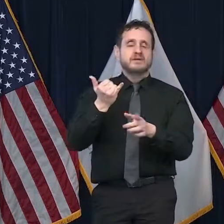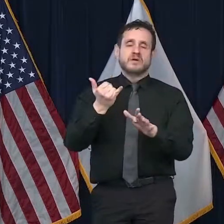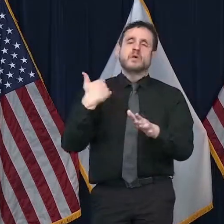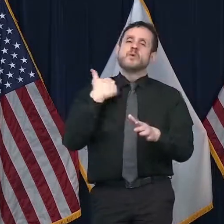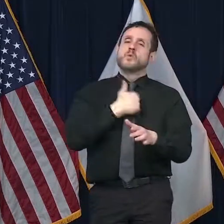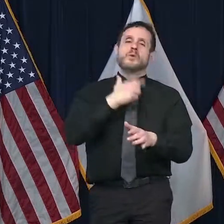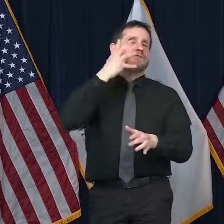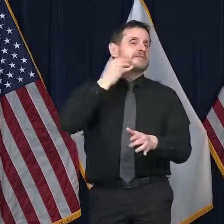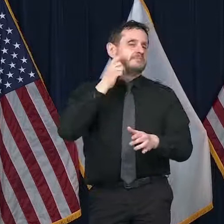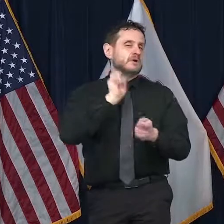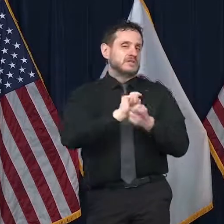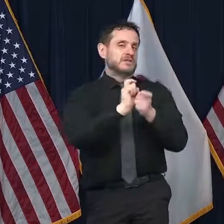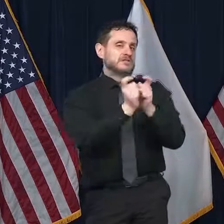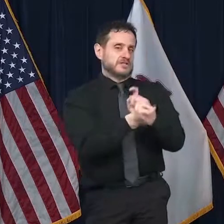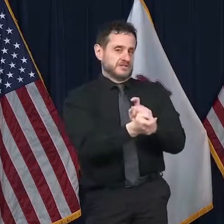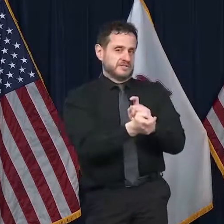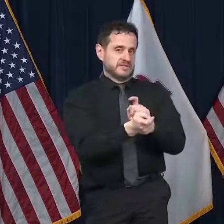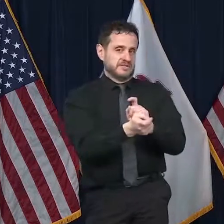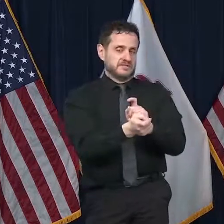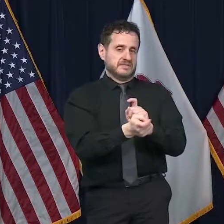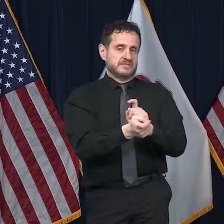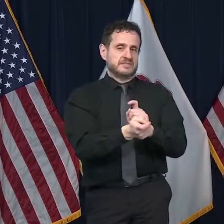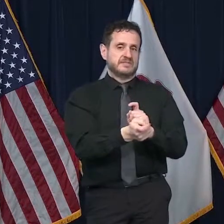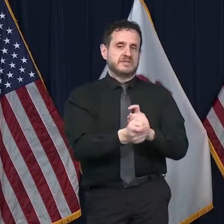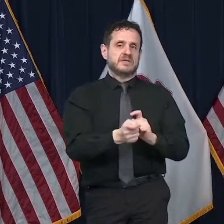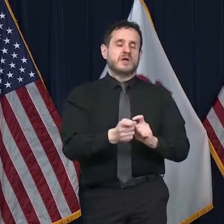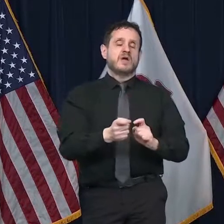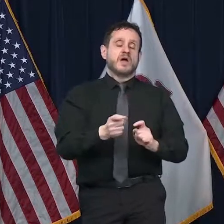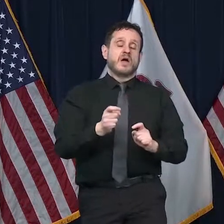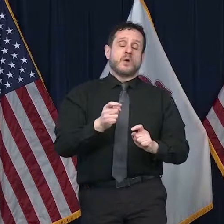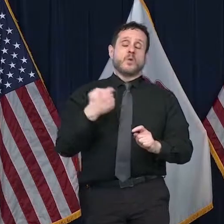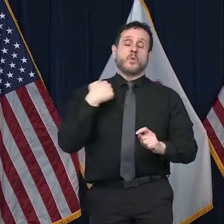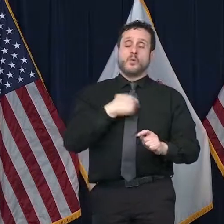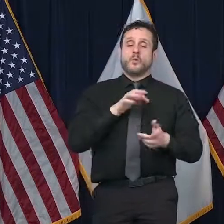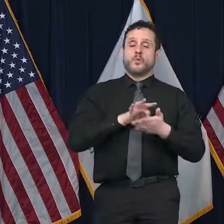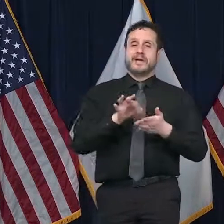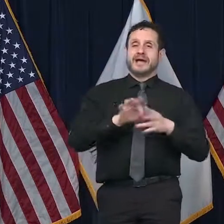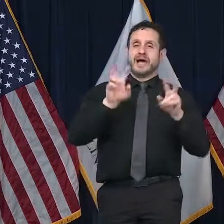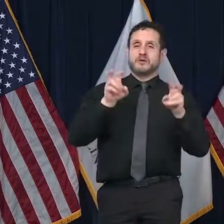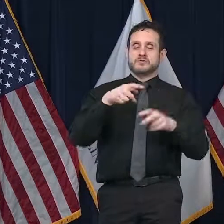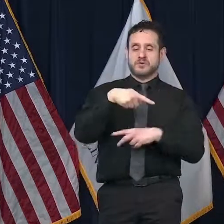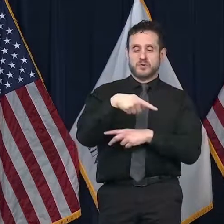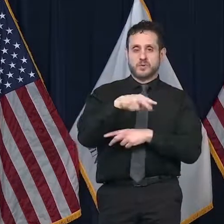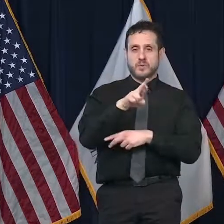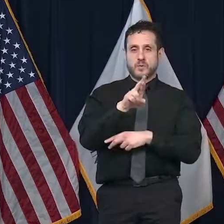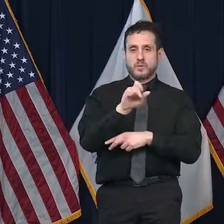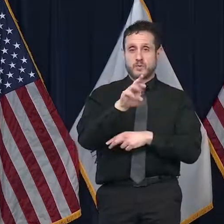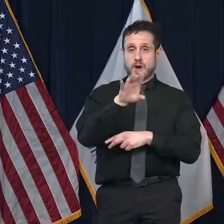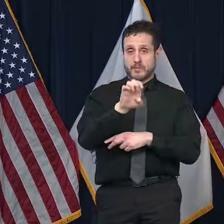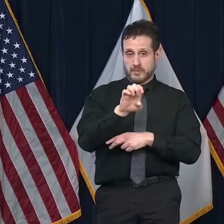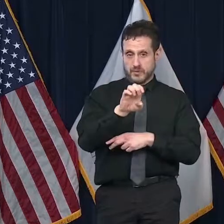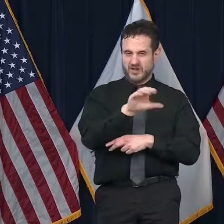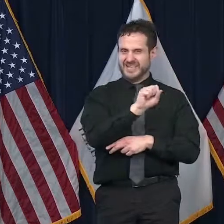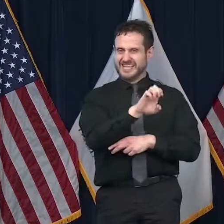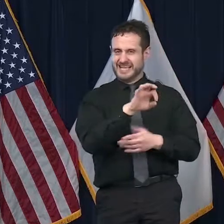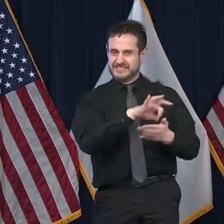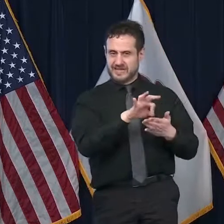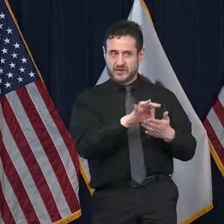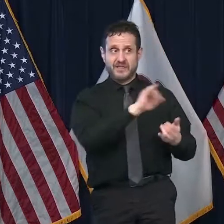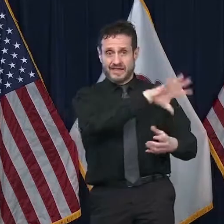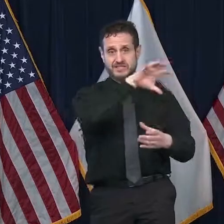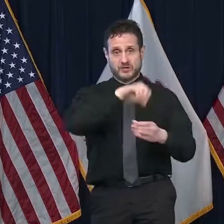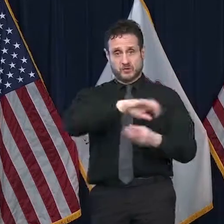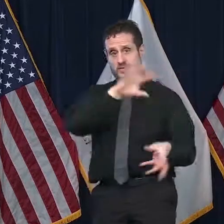adjustment. We've adjusted our probable case count, that's now included in the